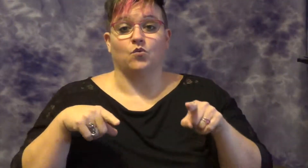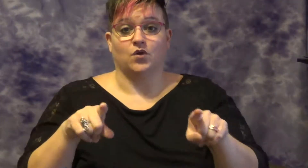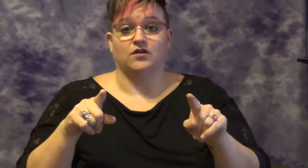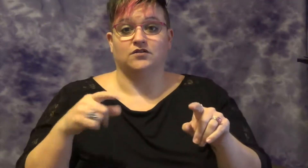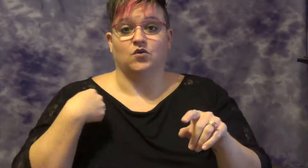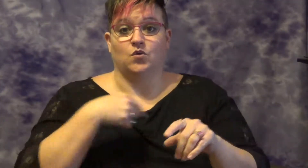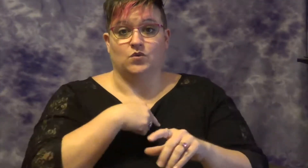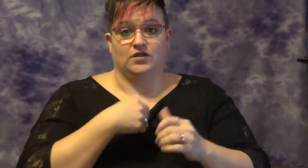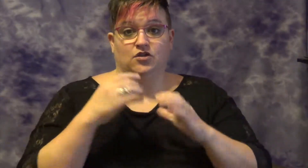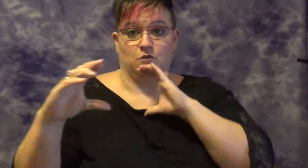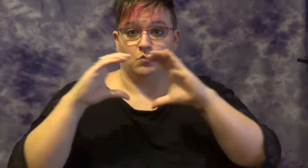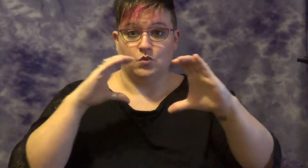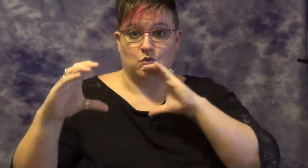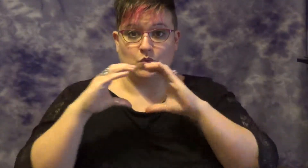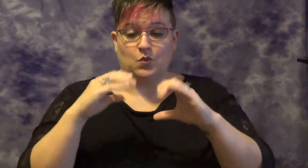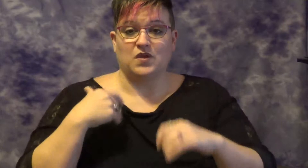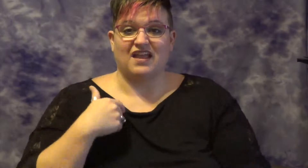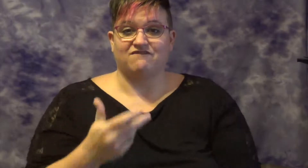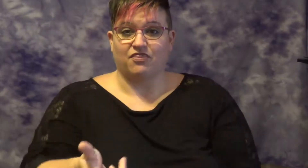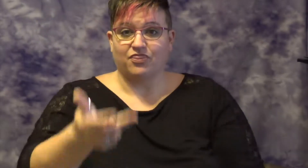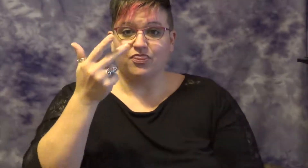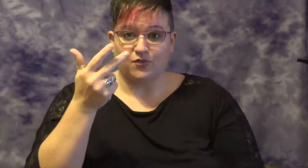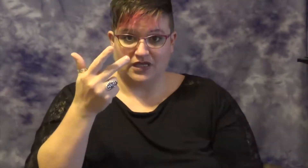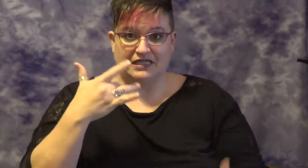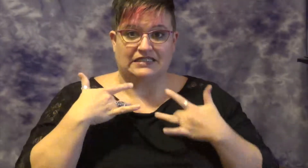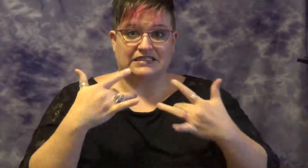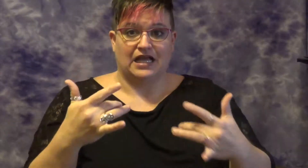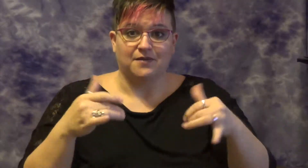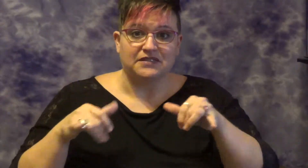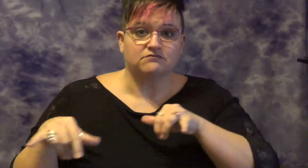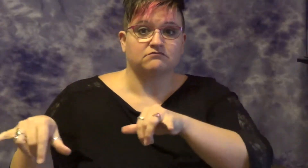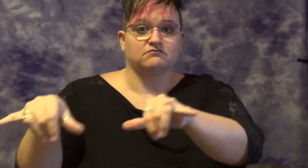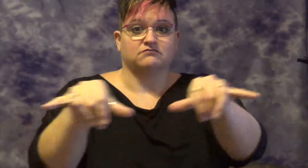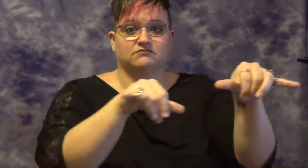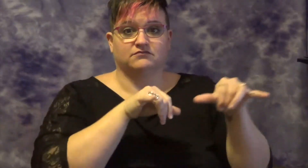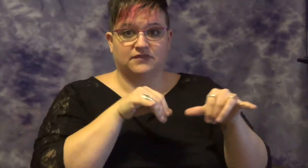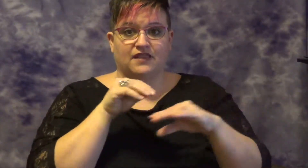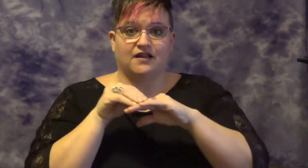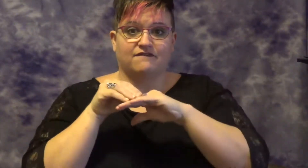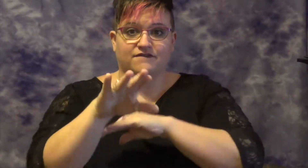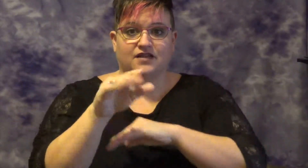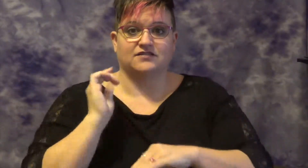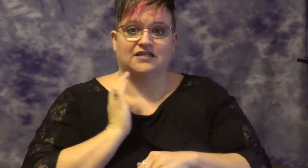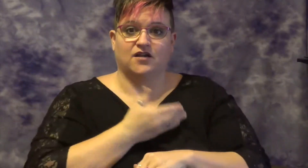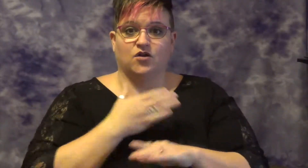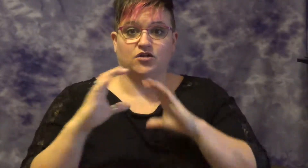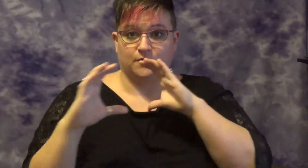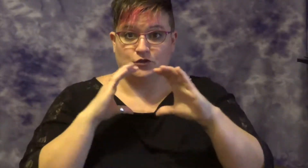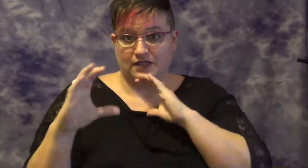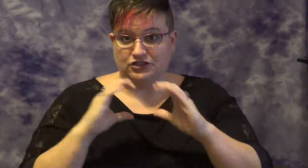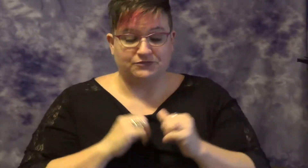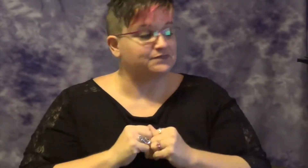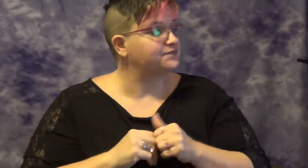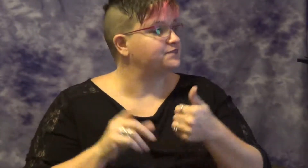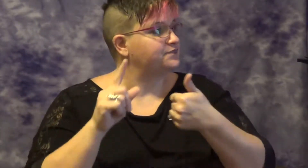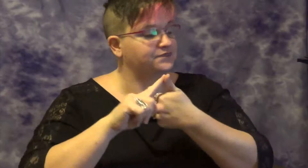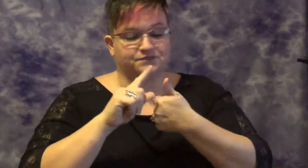Now, when we communicate, we actually have 3 common things that affect our